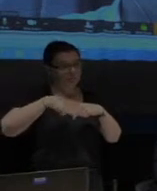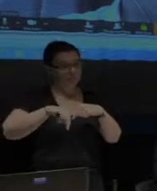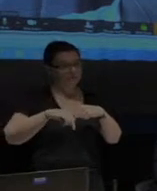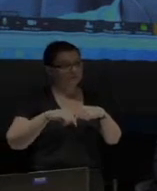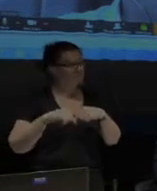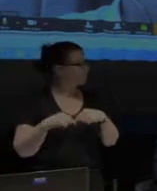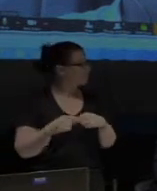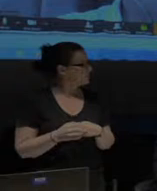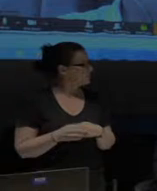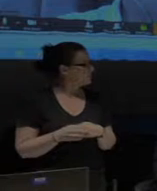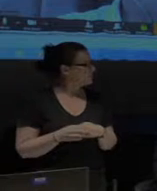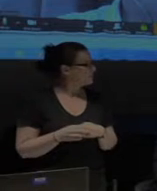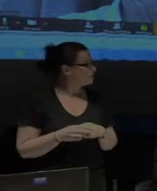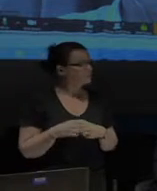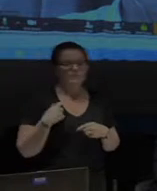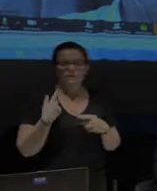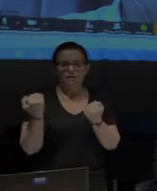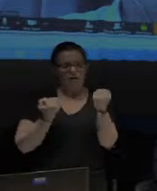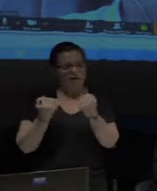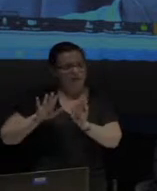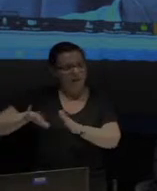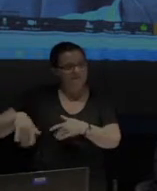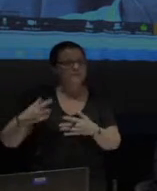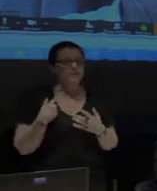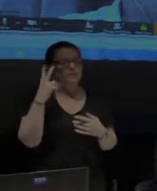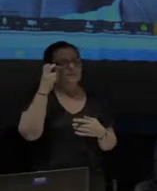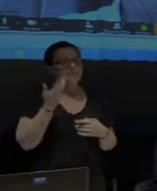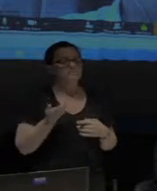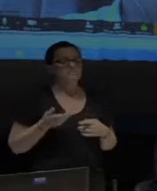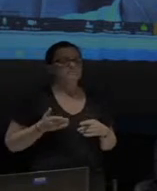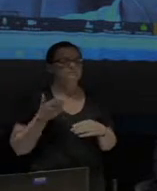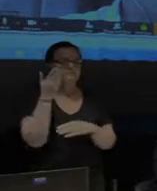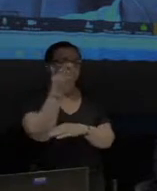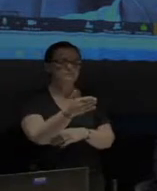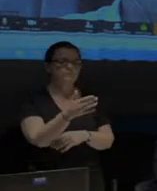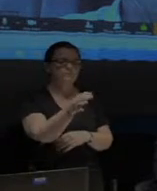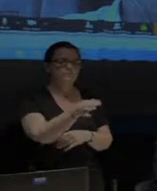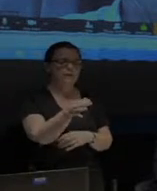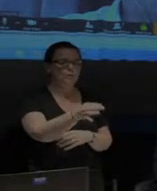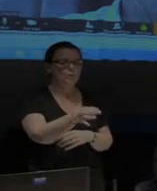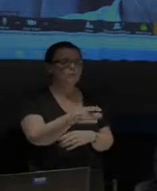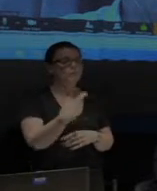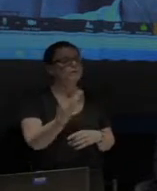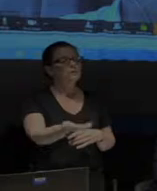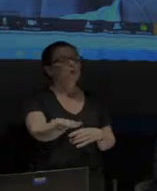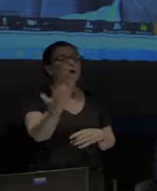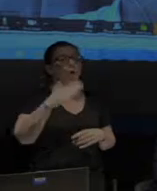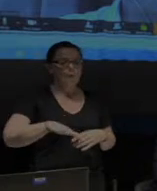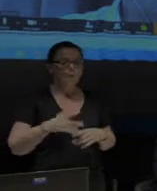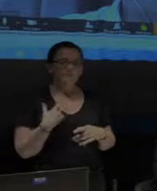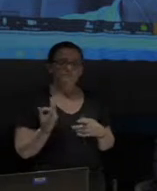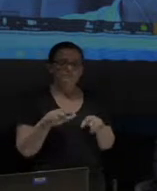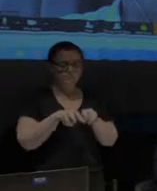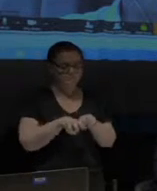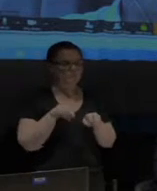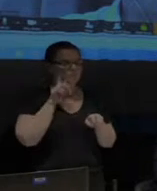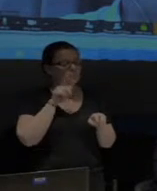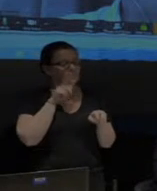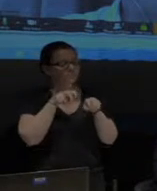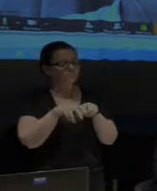the car at home and take the bus into town. And on the way back on the bus, I sat beside this lady. And we